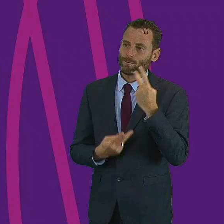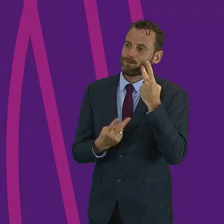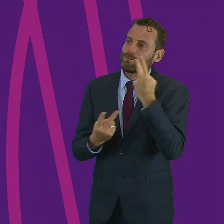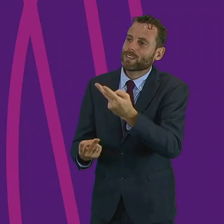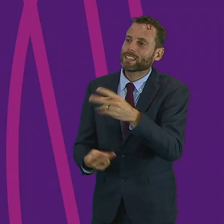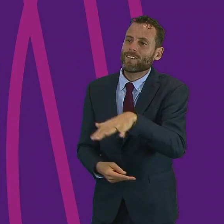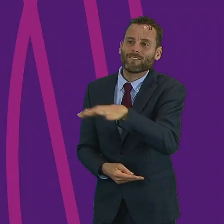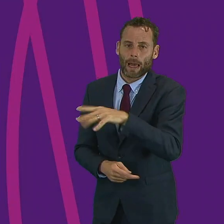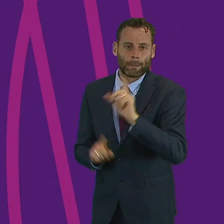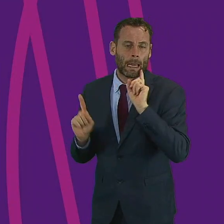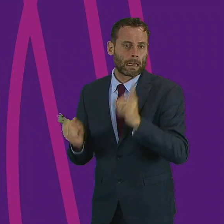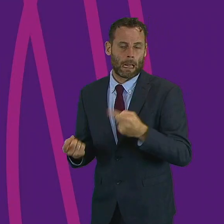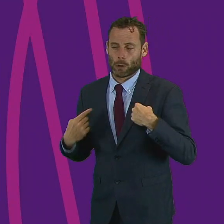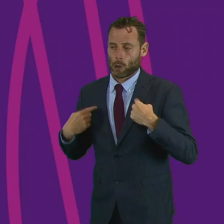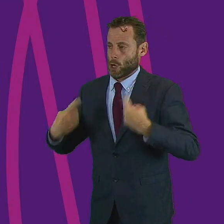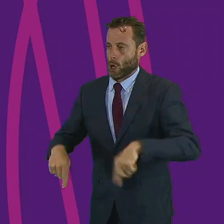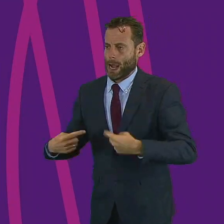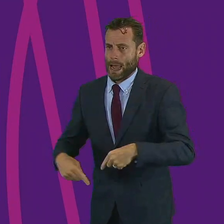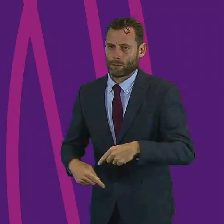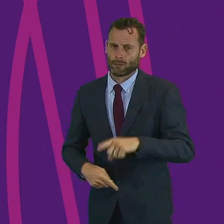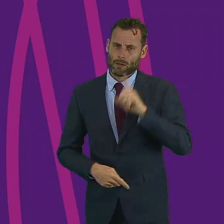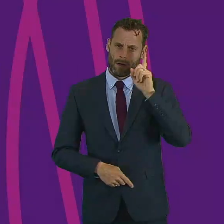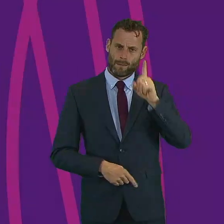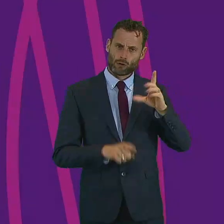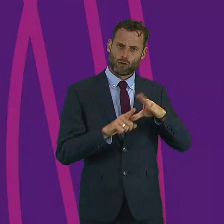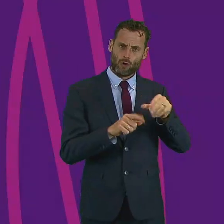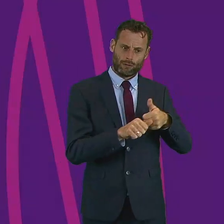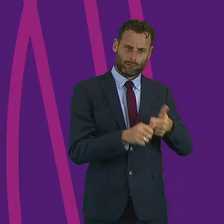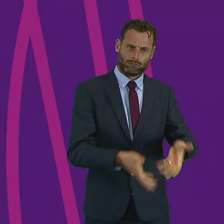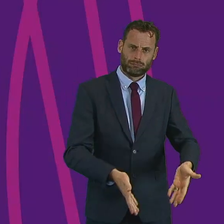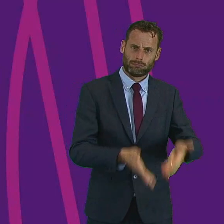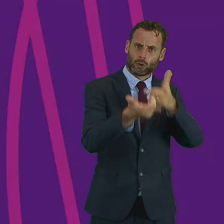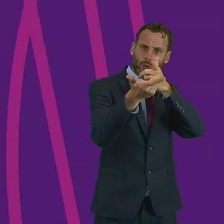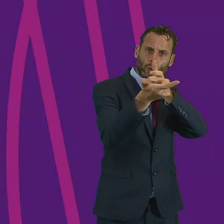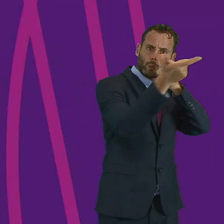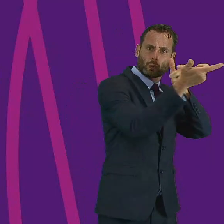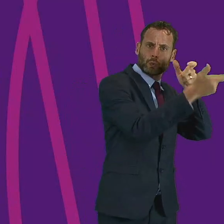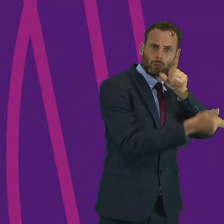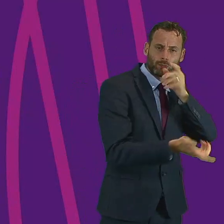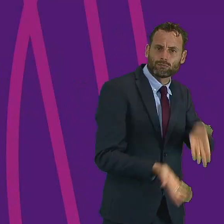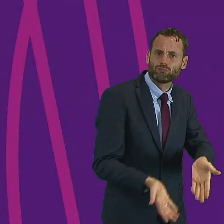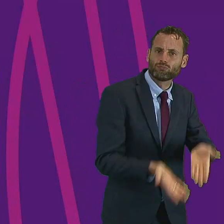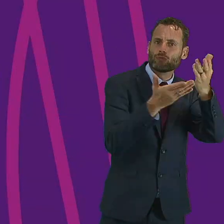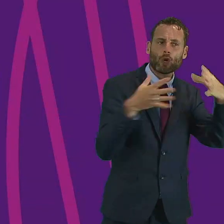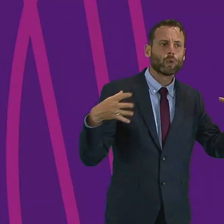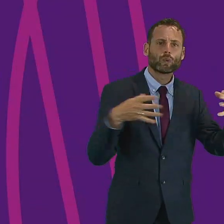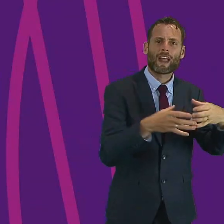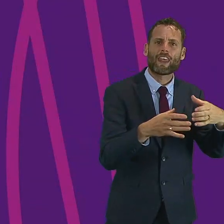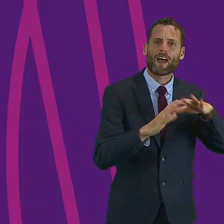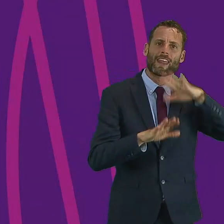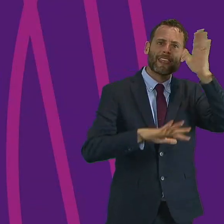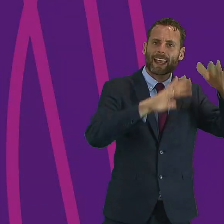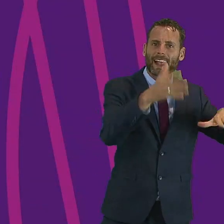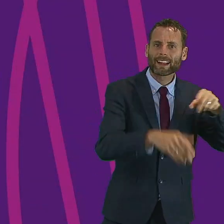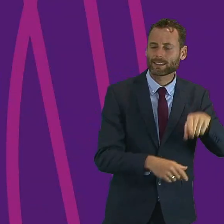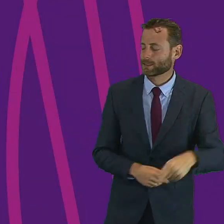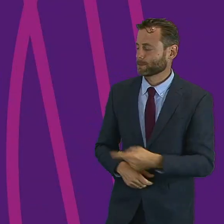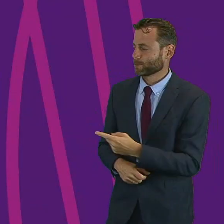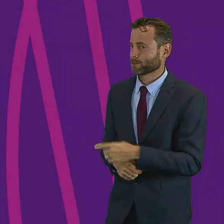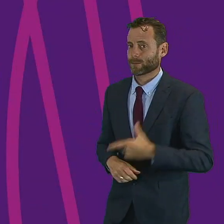all action to augment and improve the situation, because it's really vital that the public have complete confidence in the system,